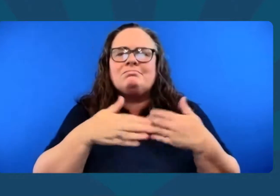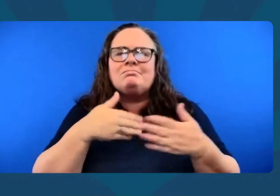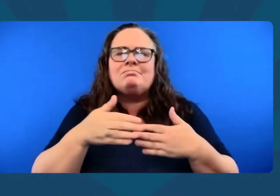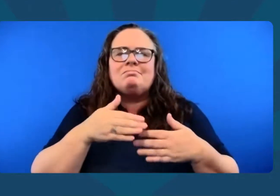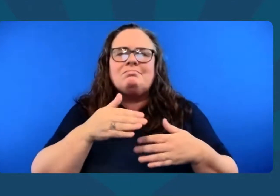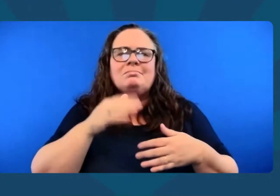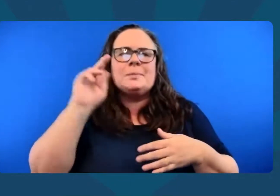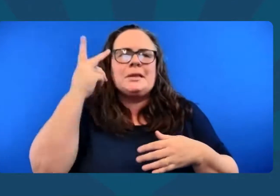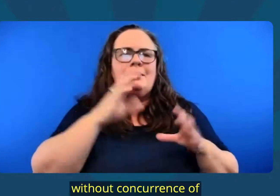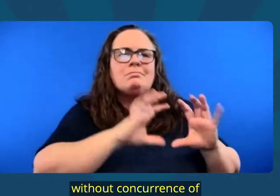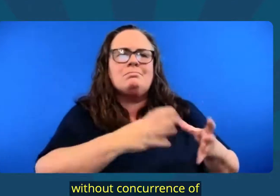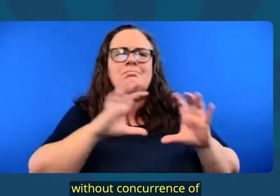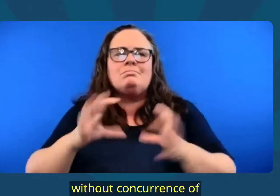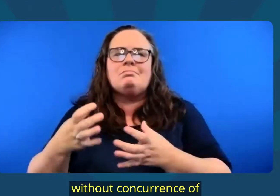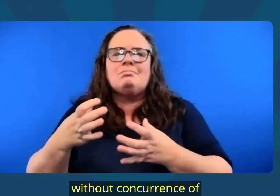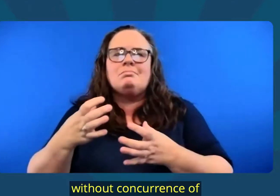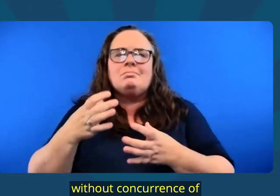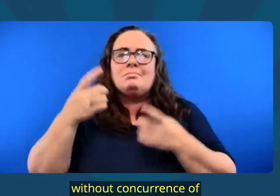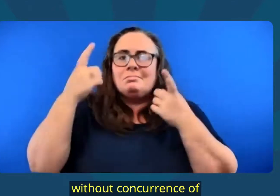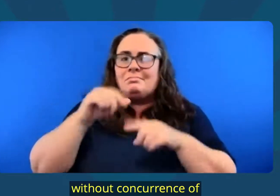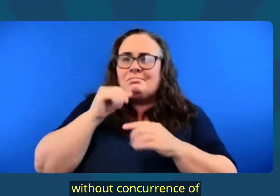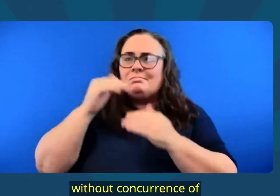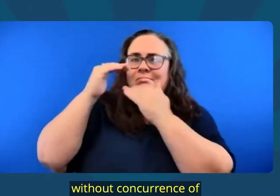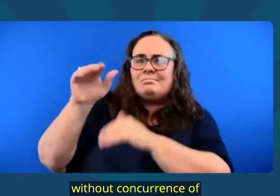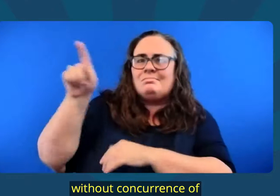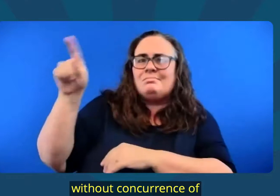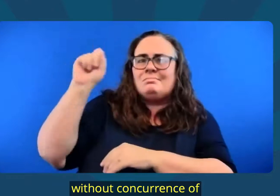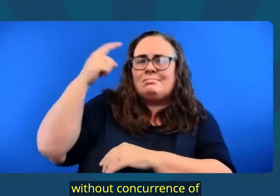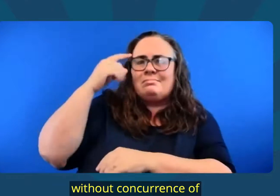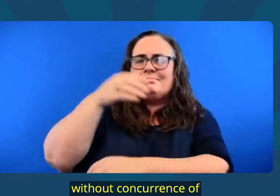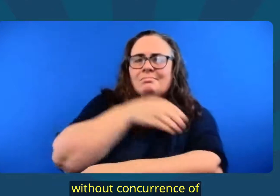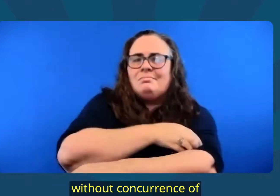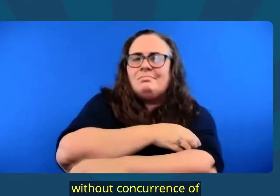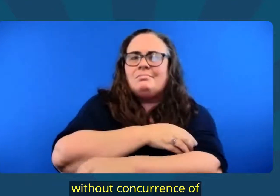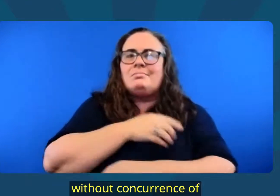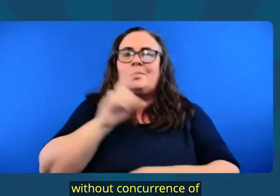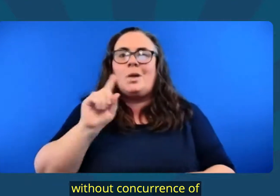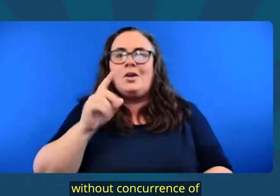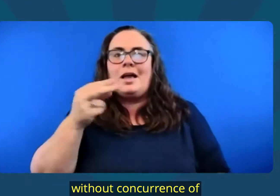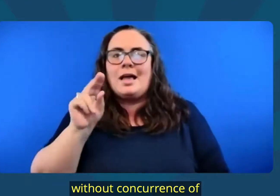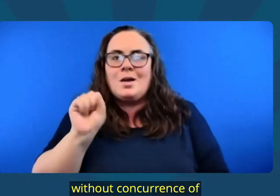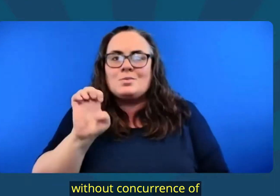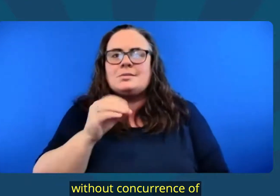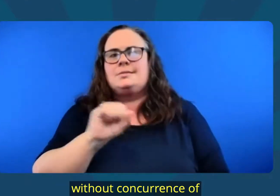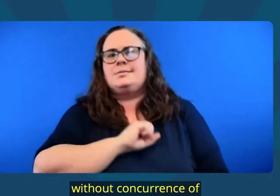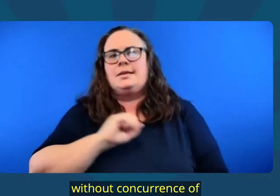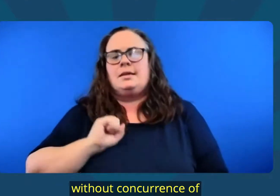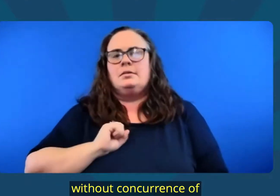political party, without concurrence of the House and Senate.